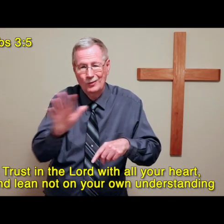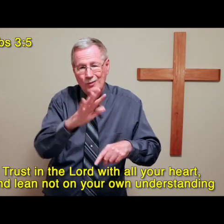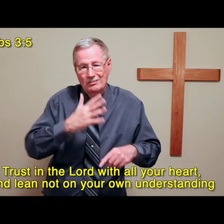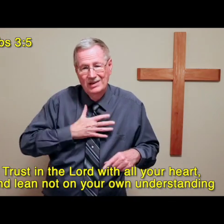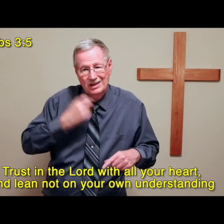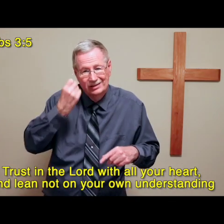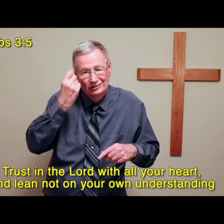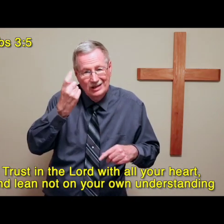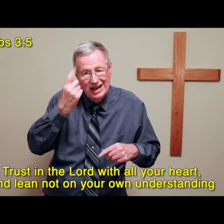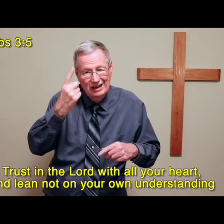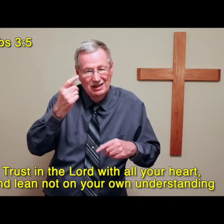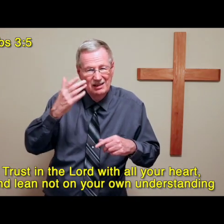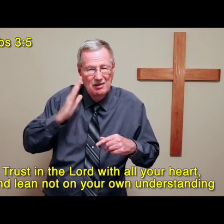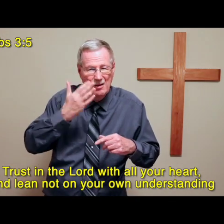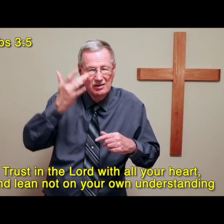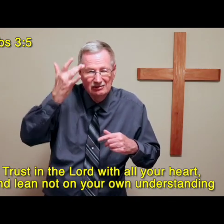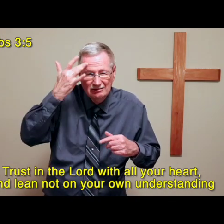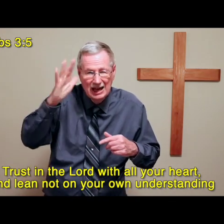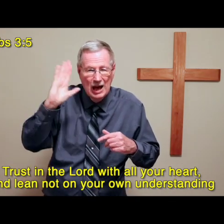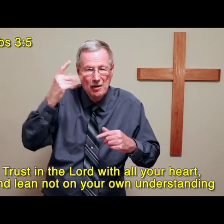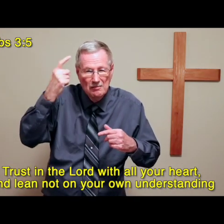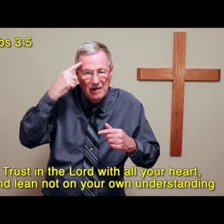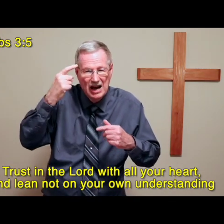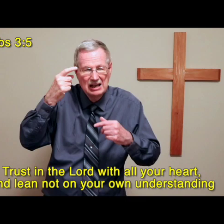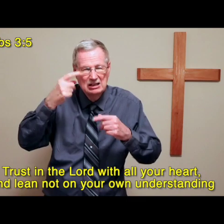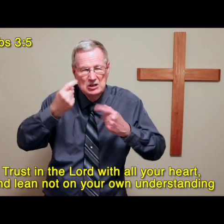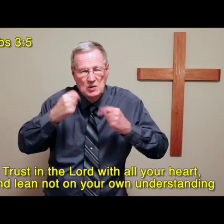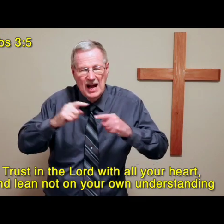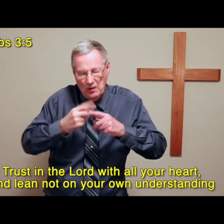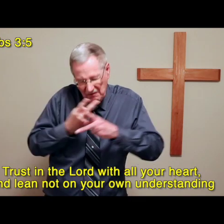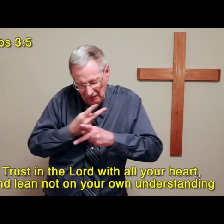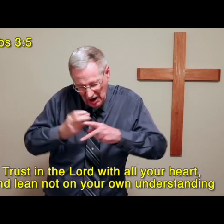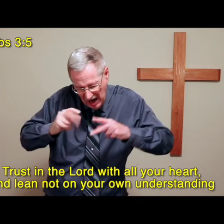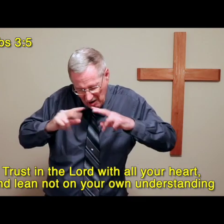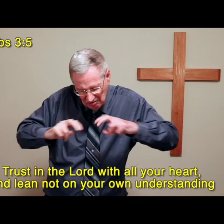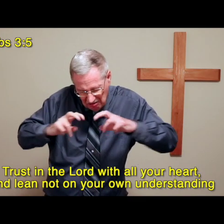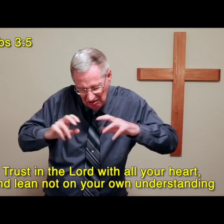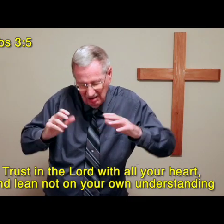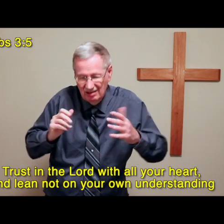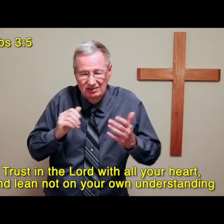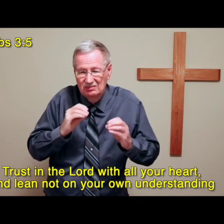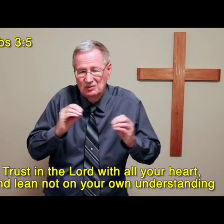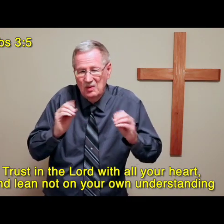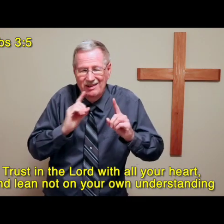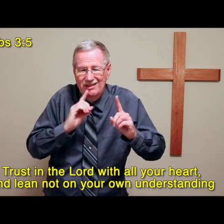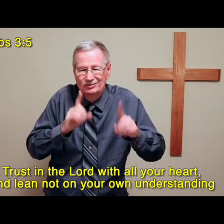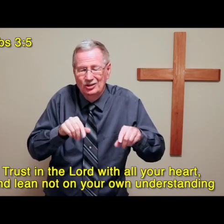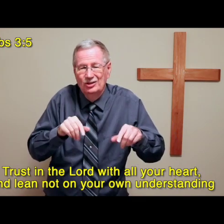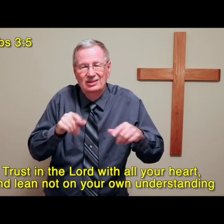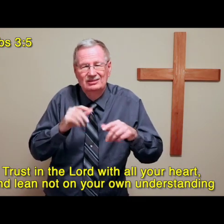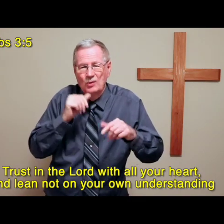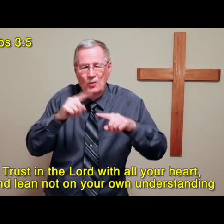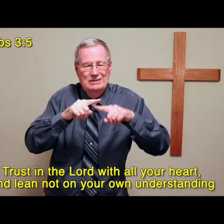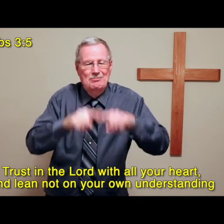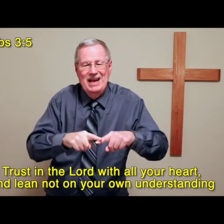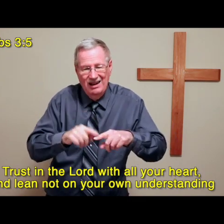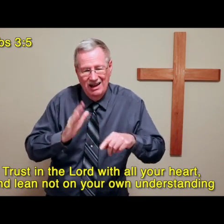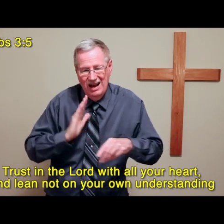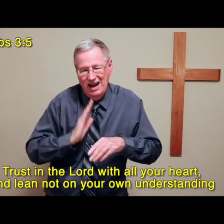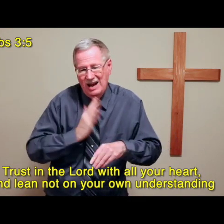Don't depend on your own understanding, your own intelligence, your own logic to try and find the